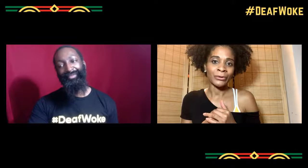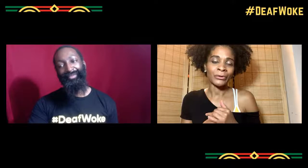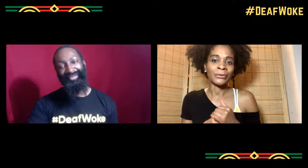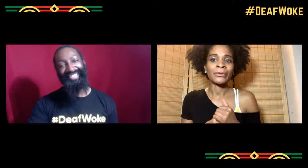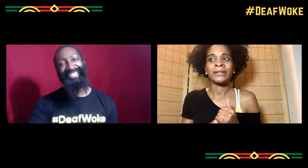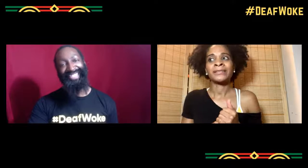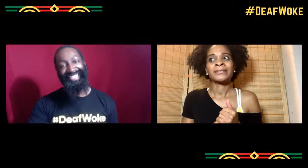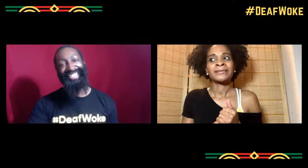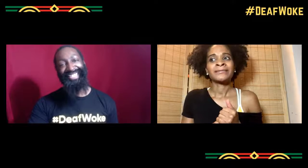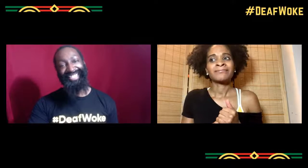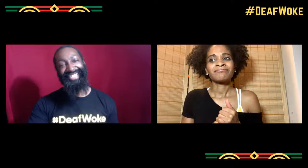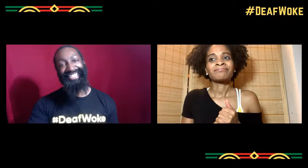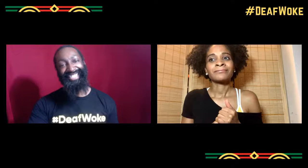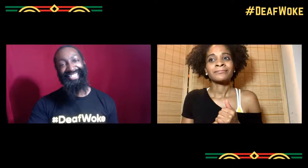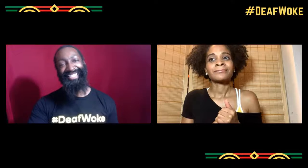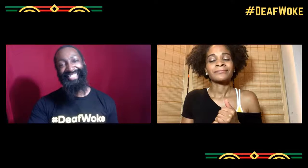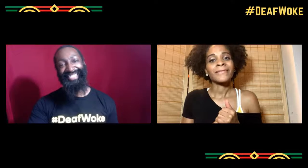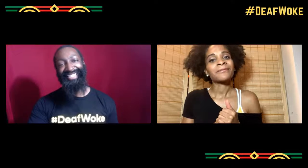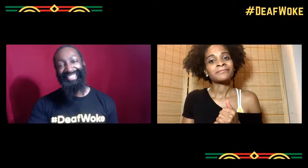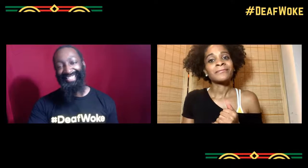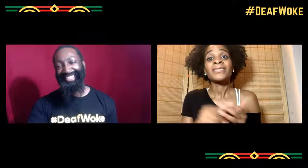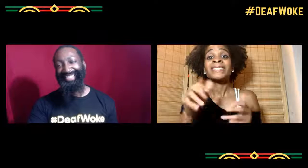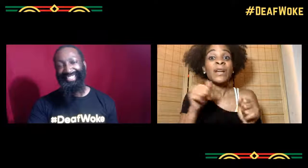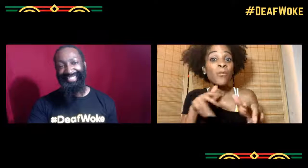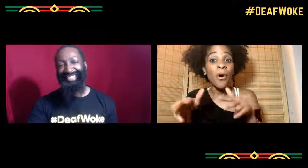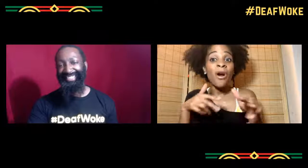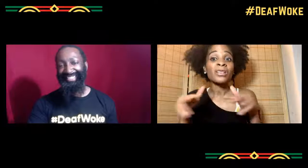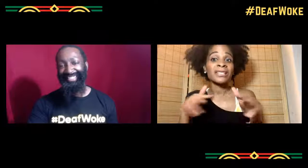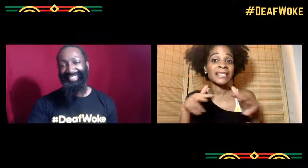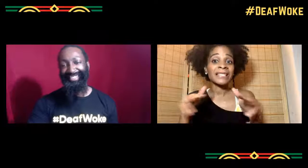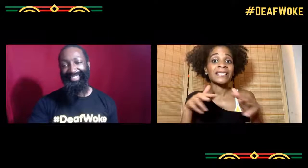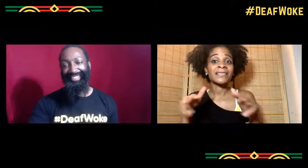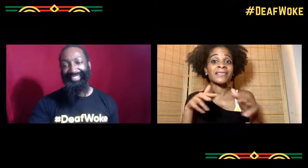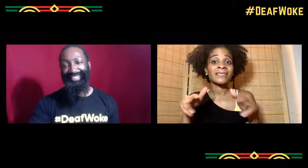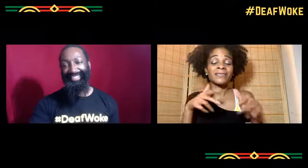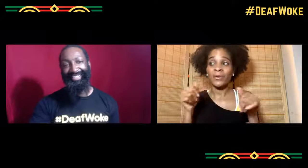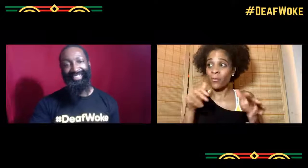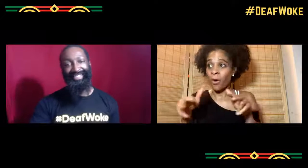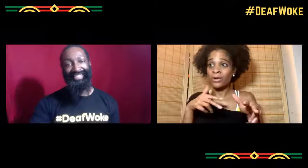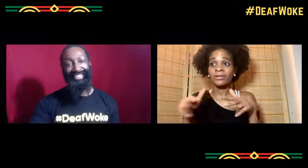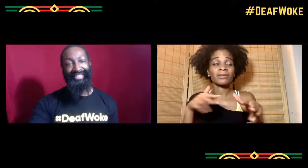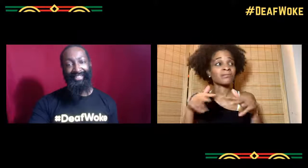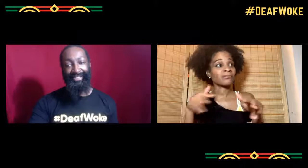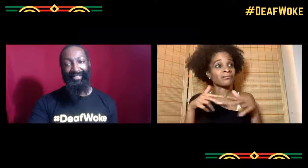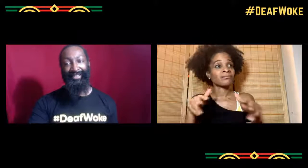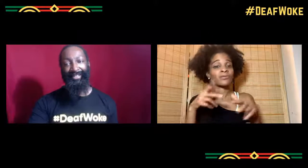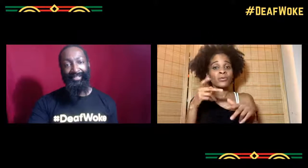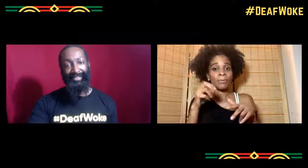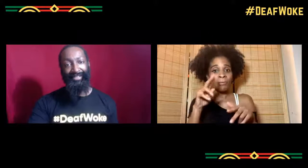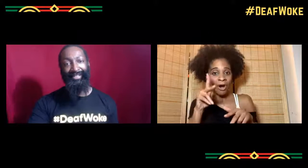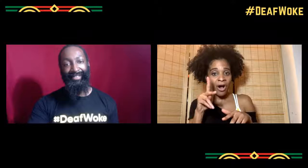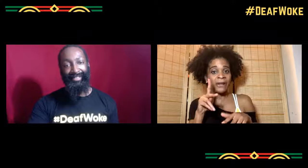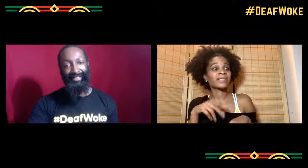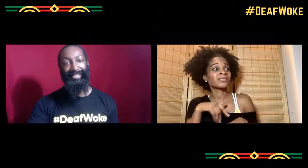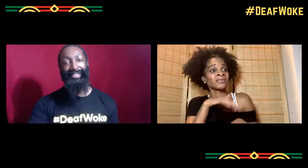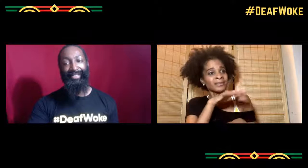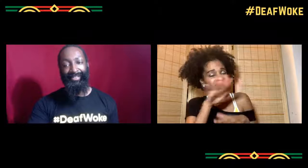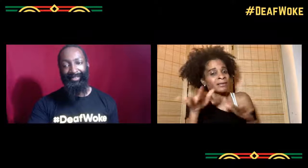journal. Those are some avenues that I find inspiration. I take walks.